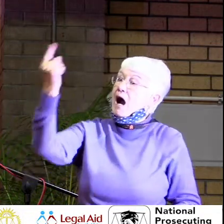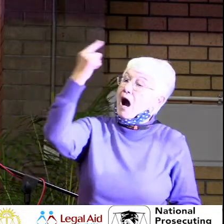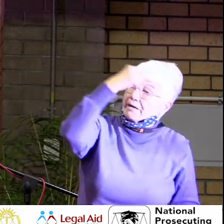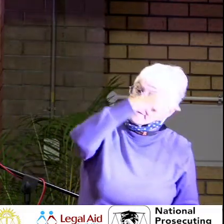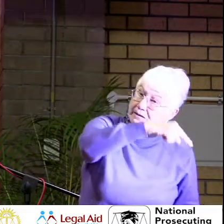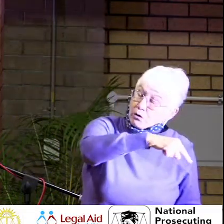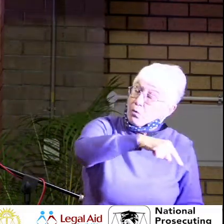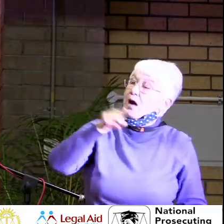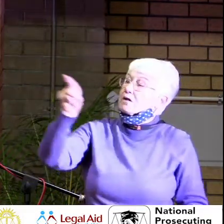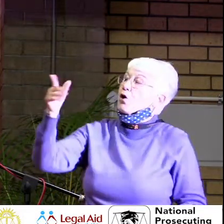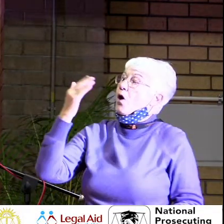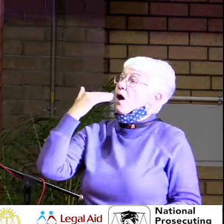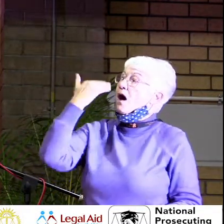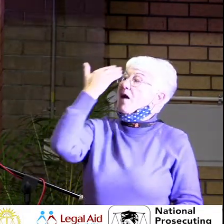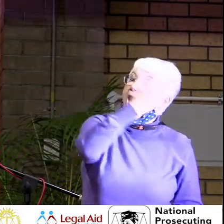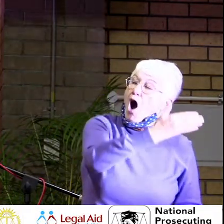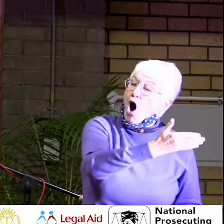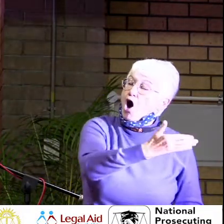'n interdik.